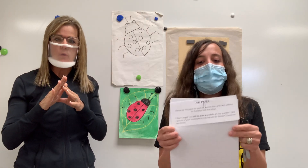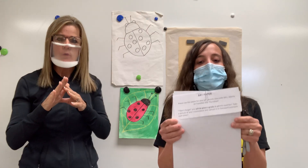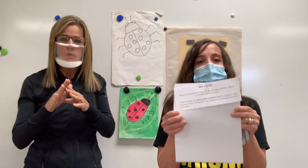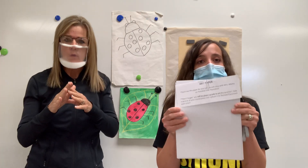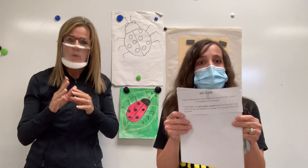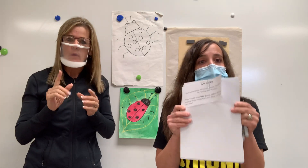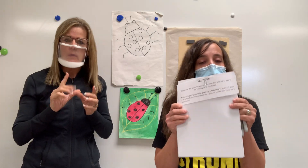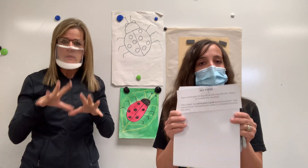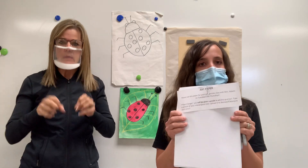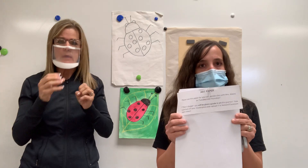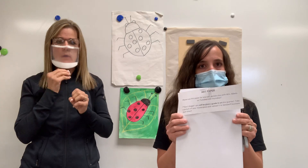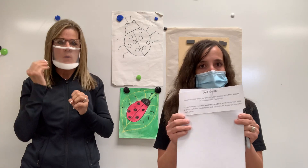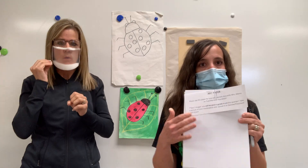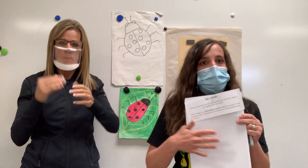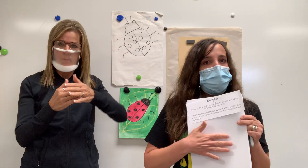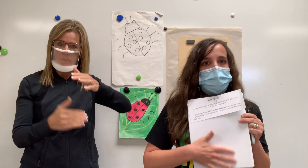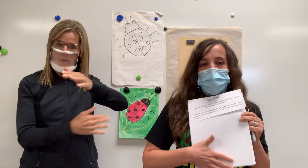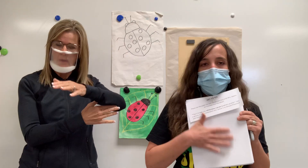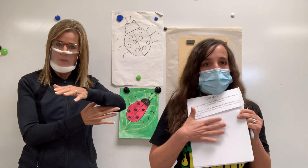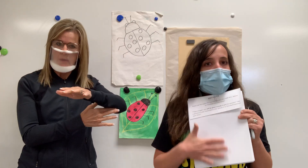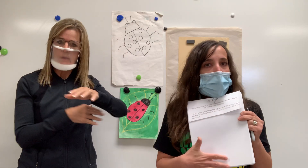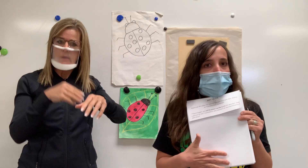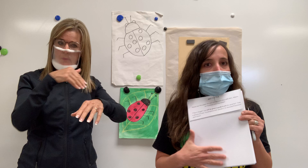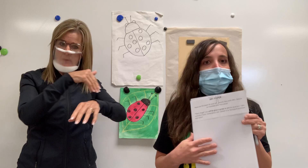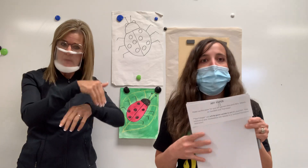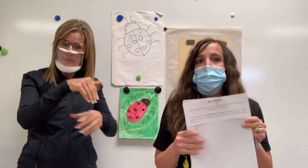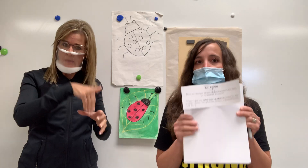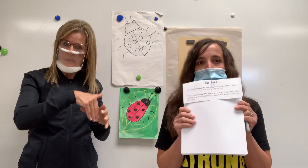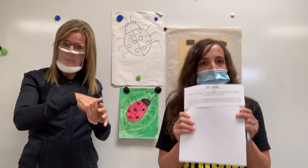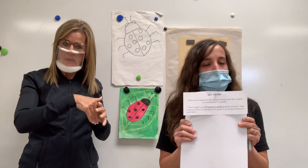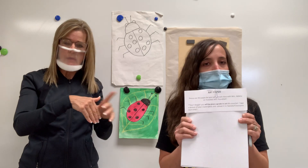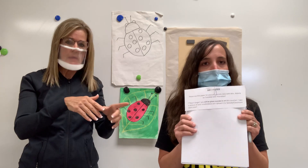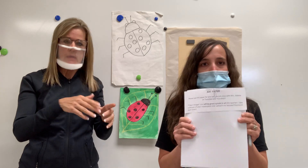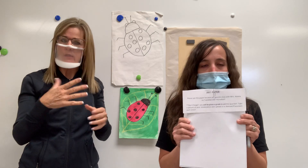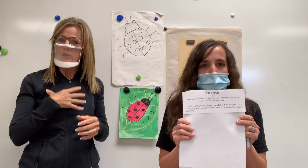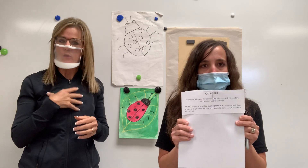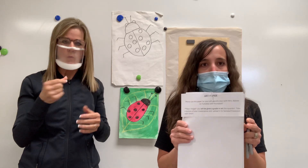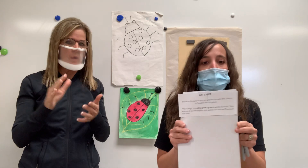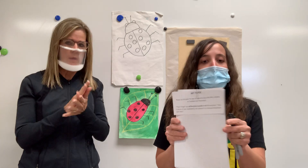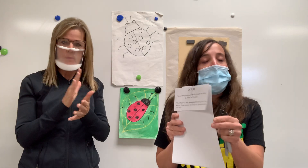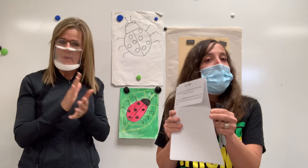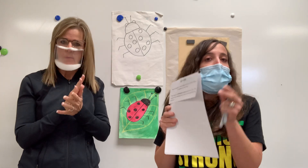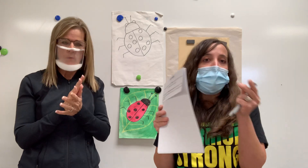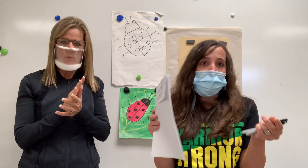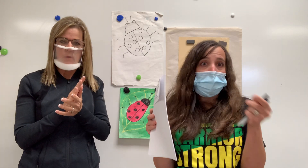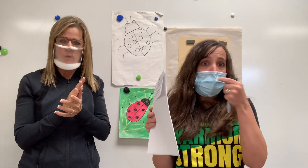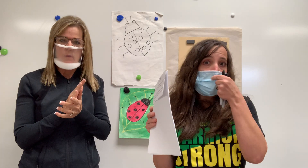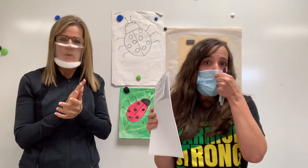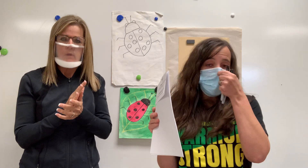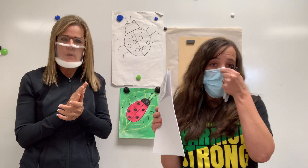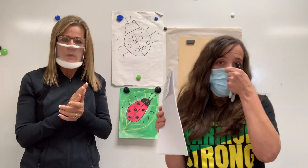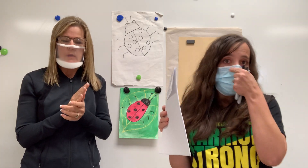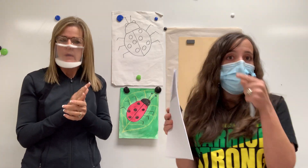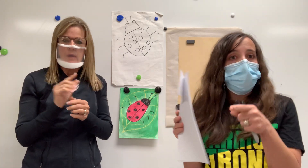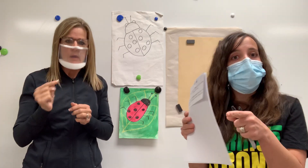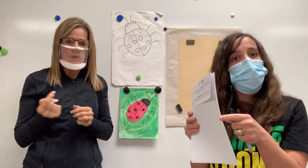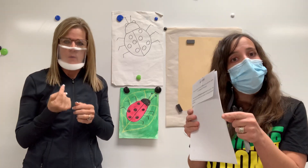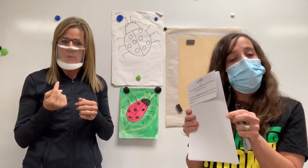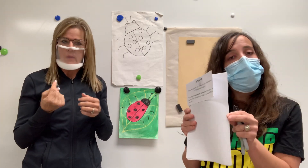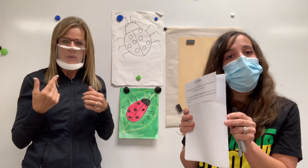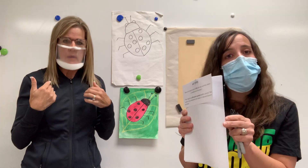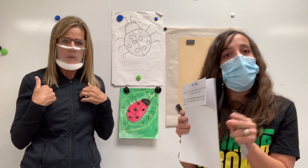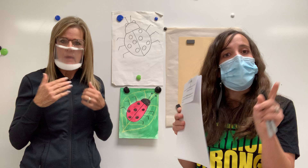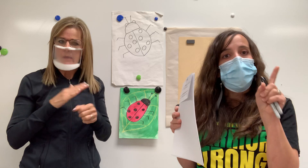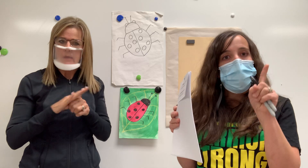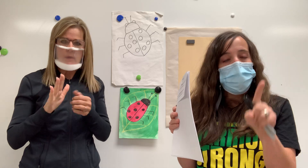packet. This is your art paper. It doesn't have any lines, just a clean piece of paper. Unfortunately, guys, I only had